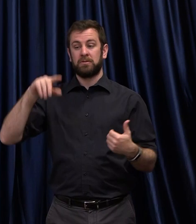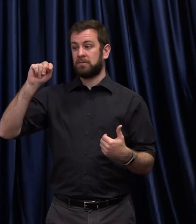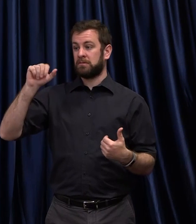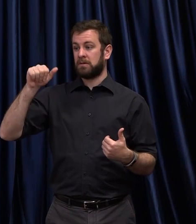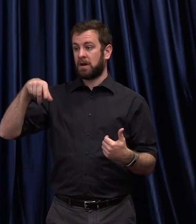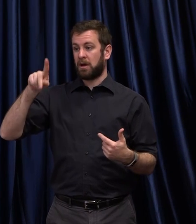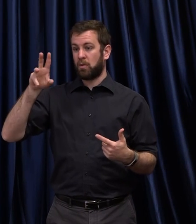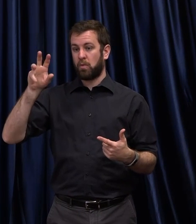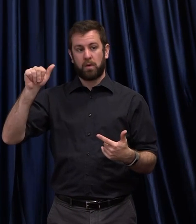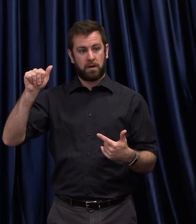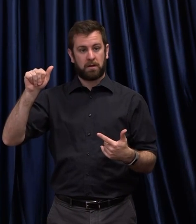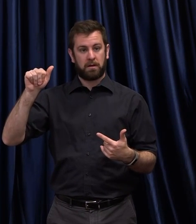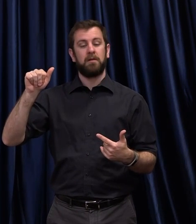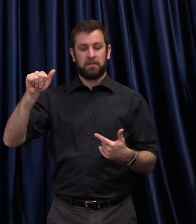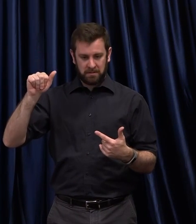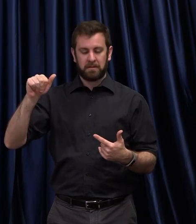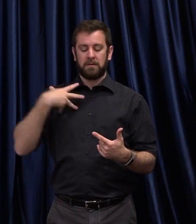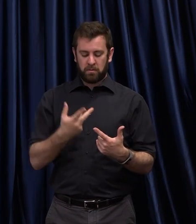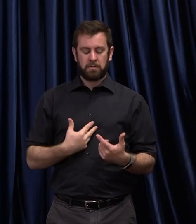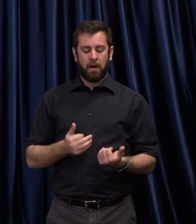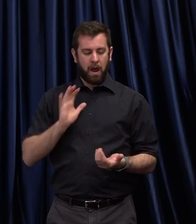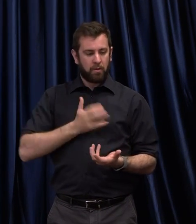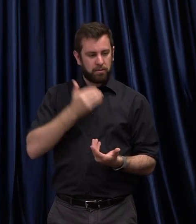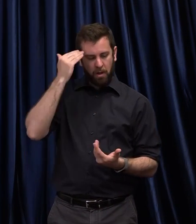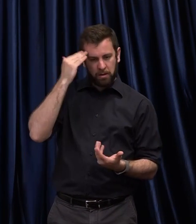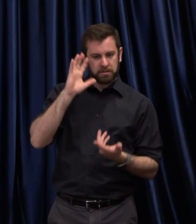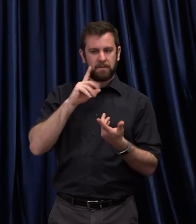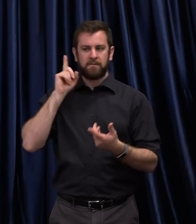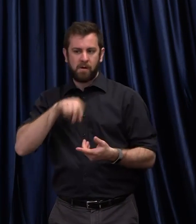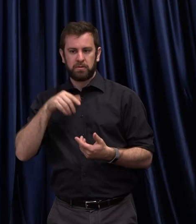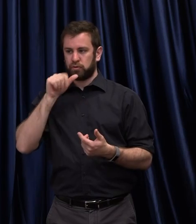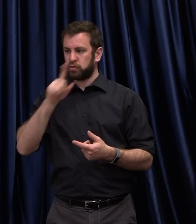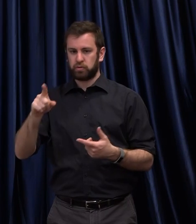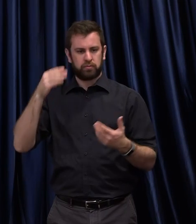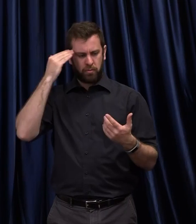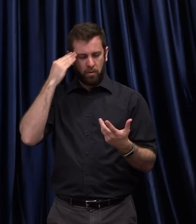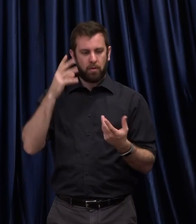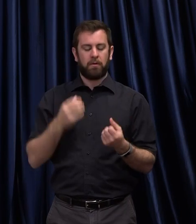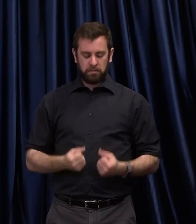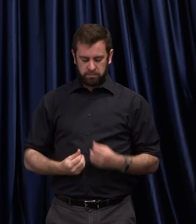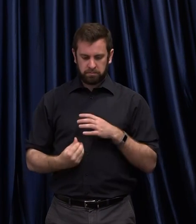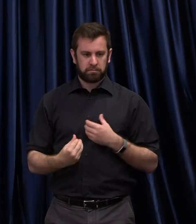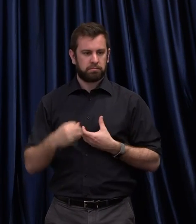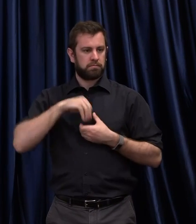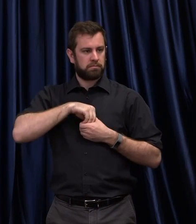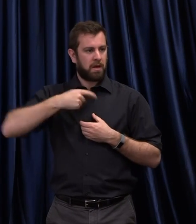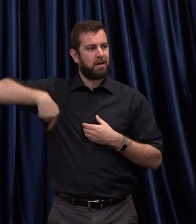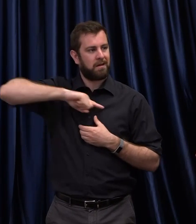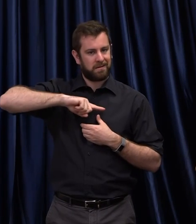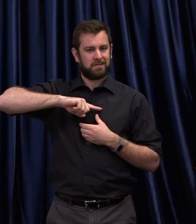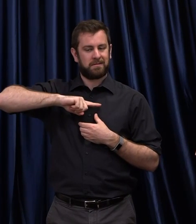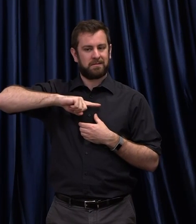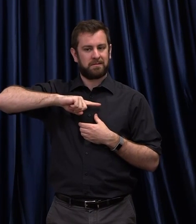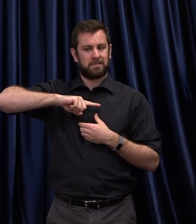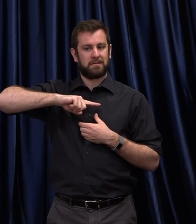rises, furqan comes into us. Imam al-Shawkani rahimahullah and many great ulama showed us that